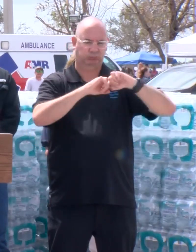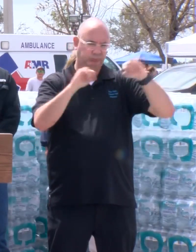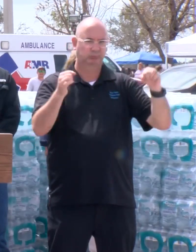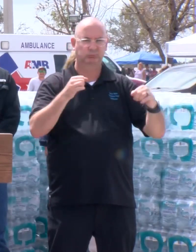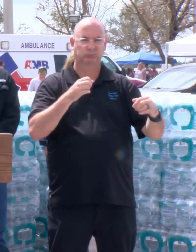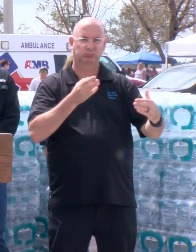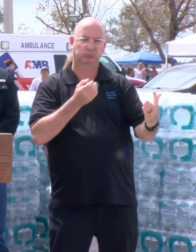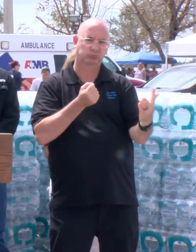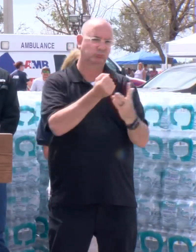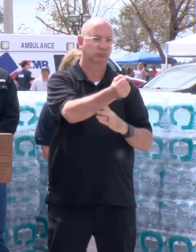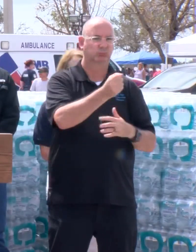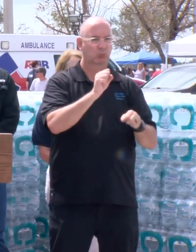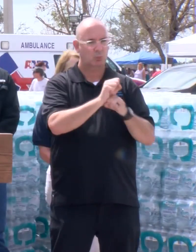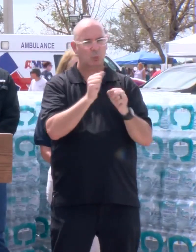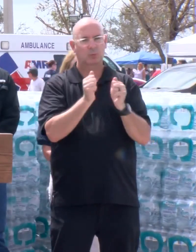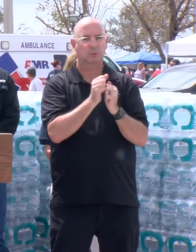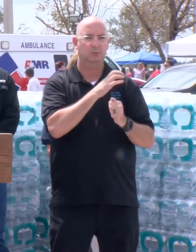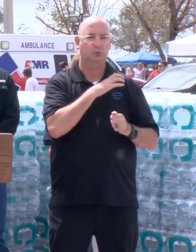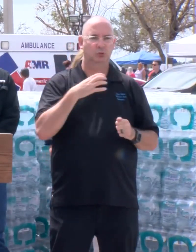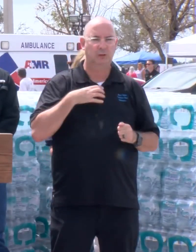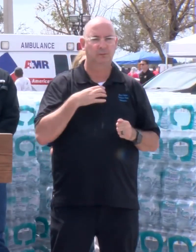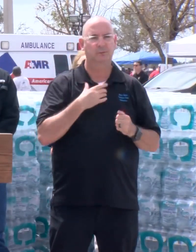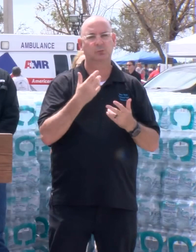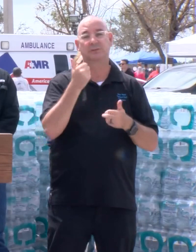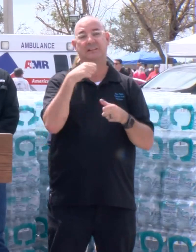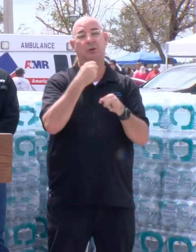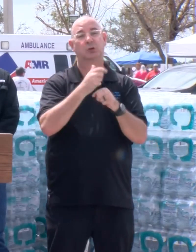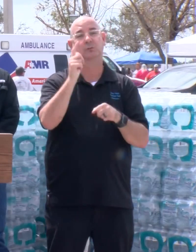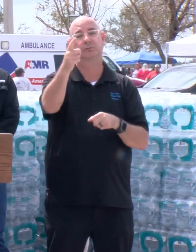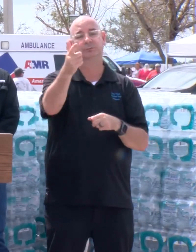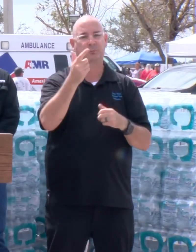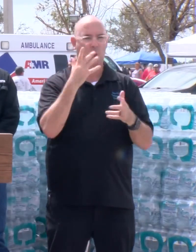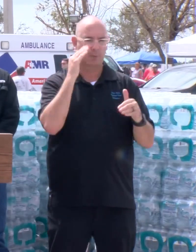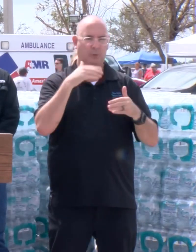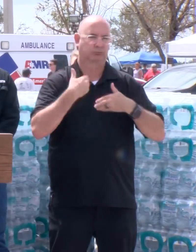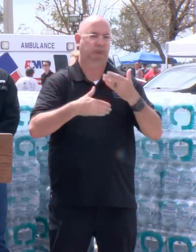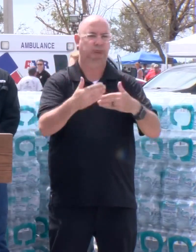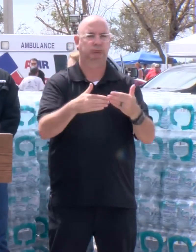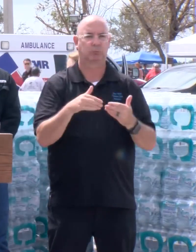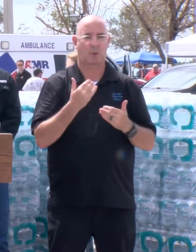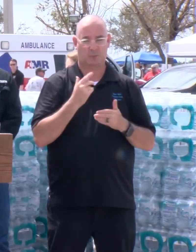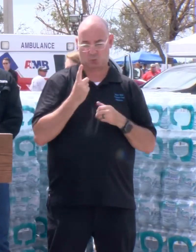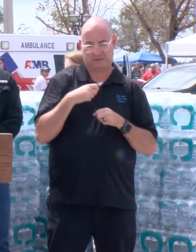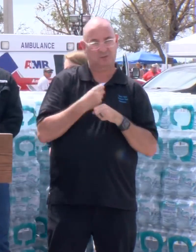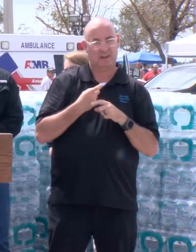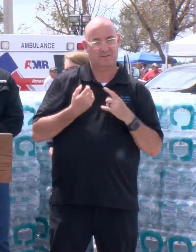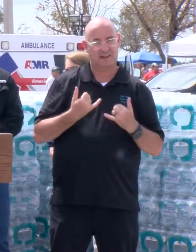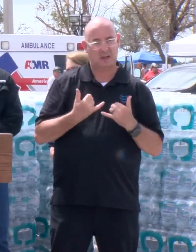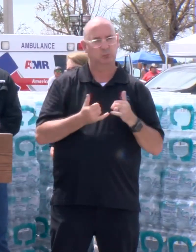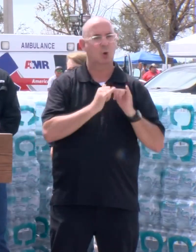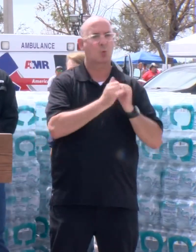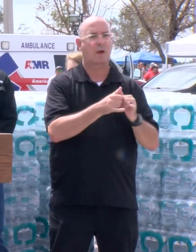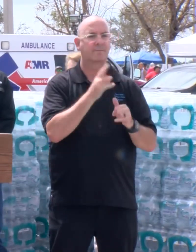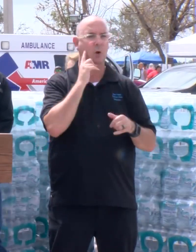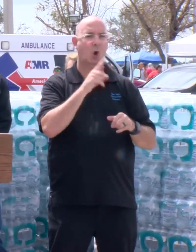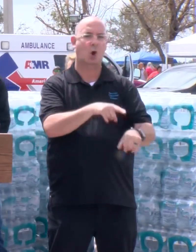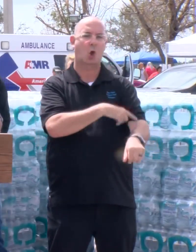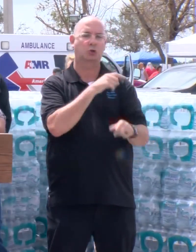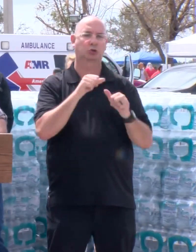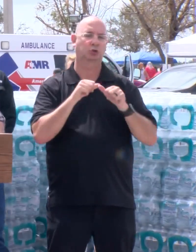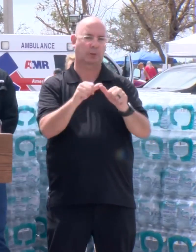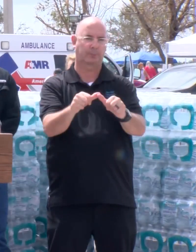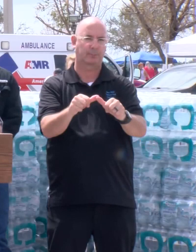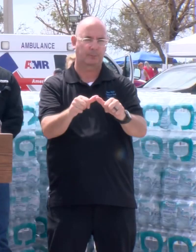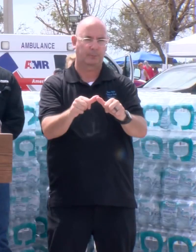our hope, a year from now, we could start making awards. And while I mentioned nearly 800 for Irma, 700 for Michael, maybe we